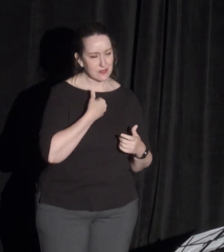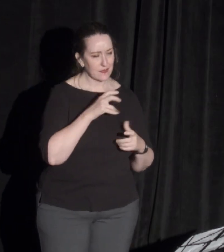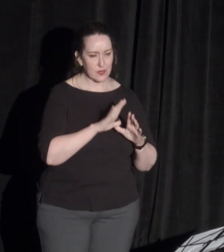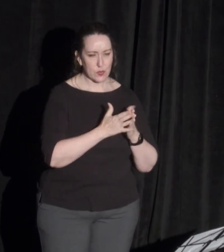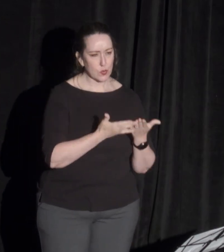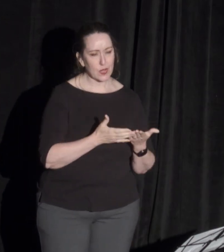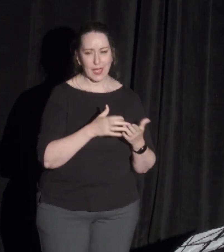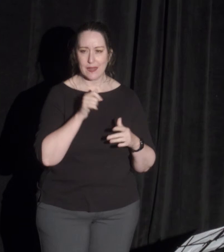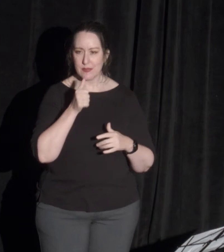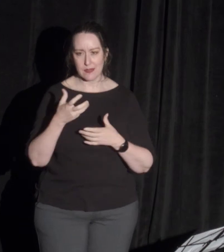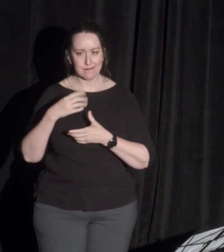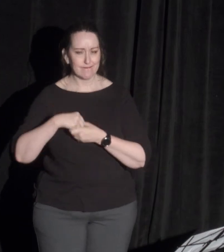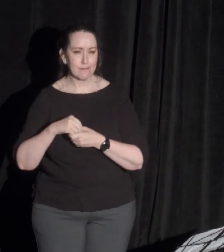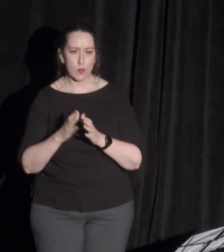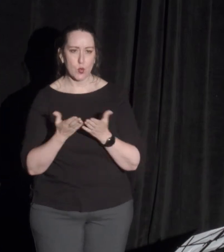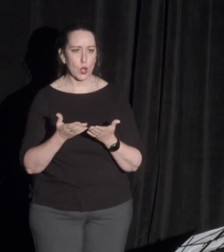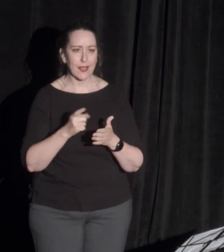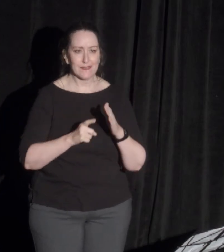be in a book. Adventures aren't for people like me.